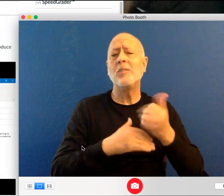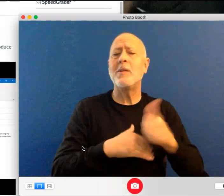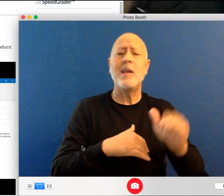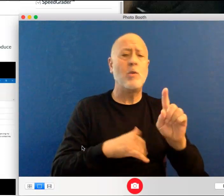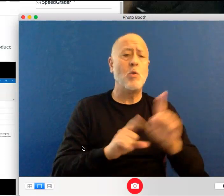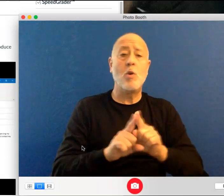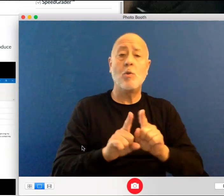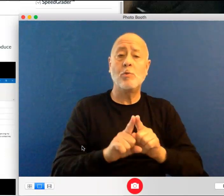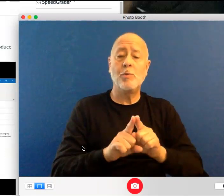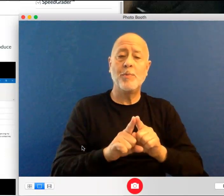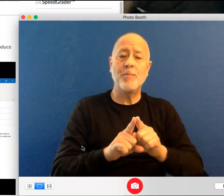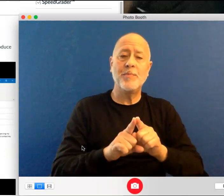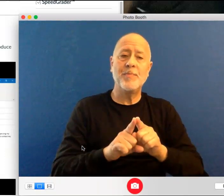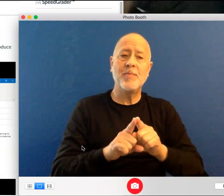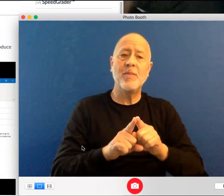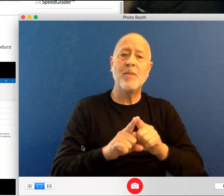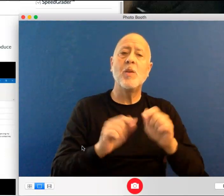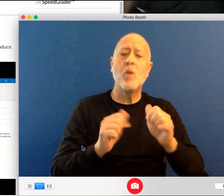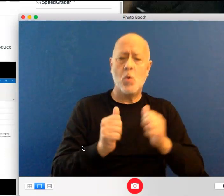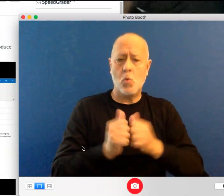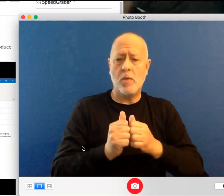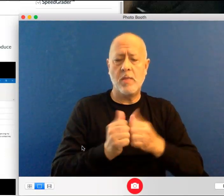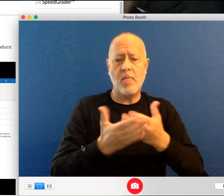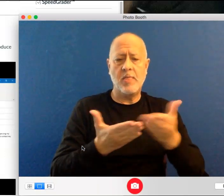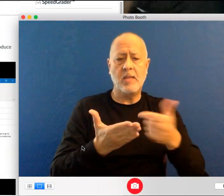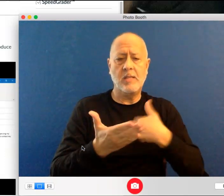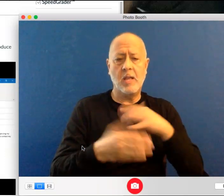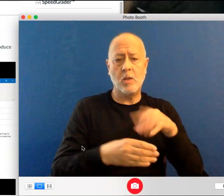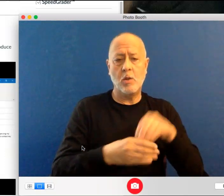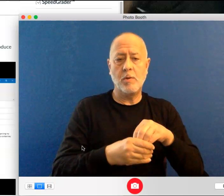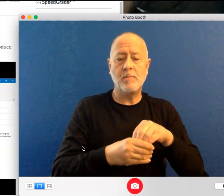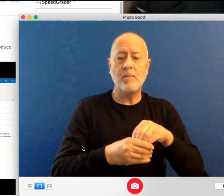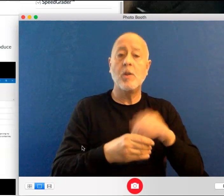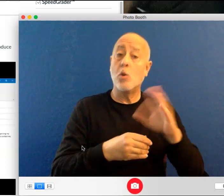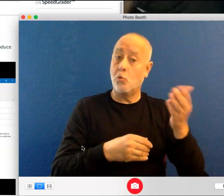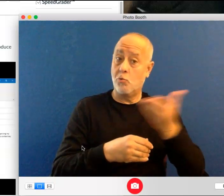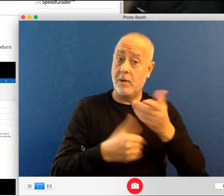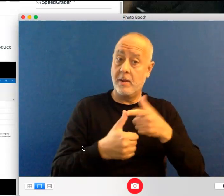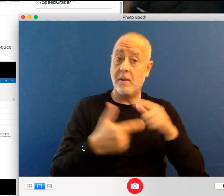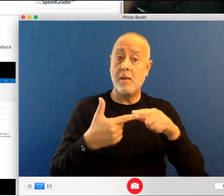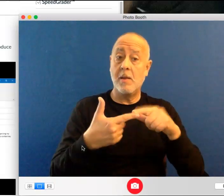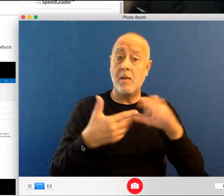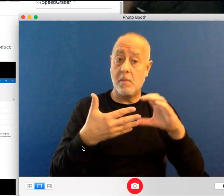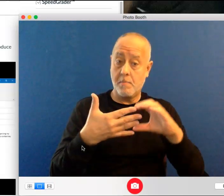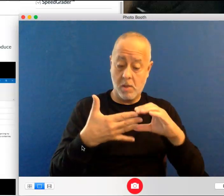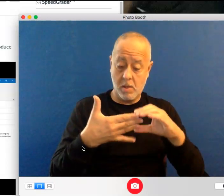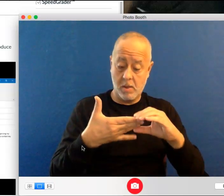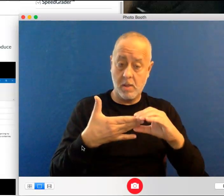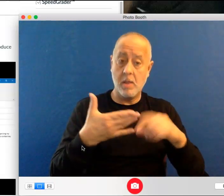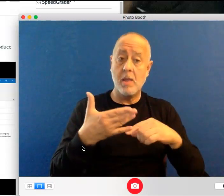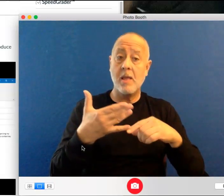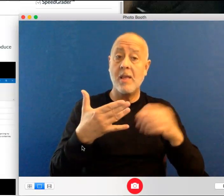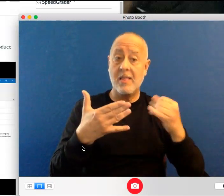well, with the elements that I have here. So your greeting, your body, your